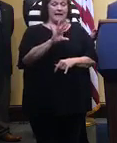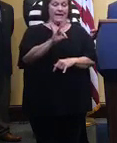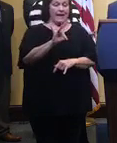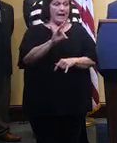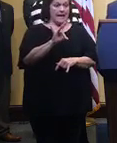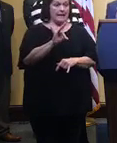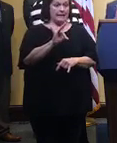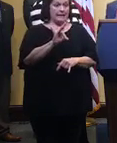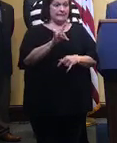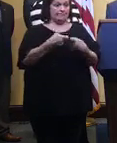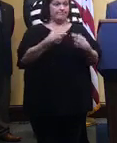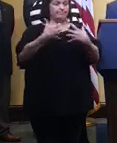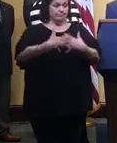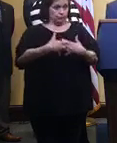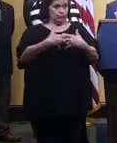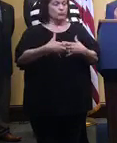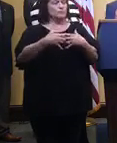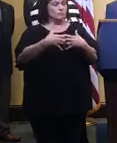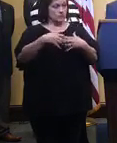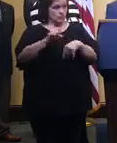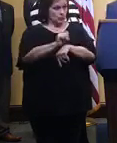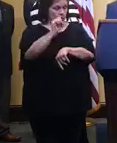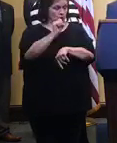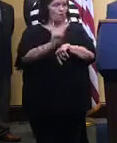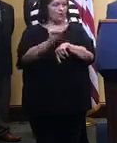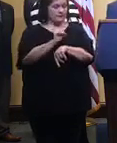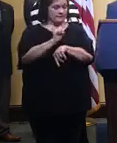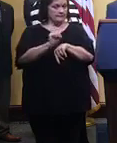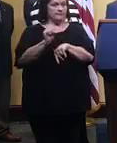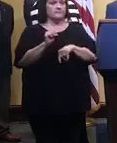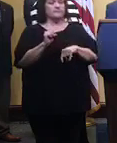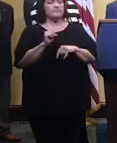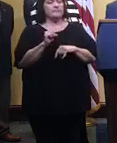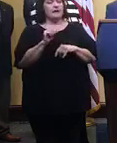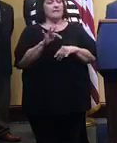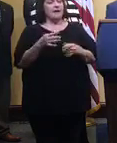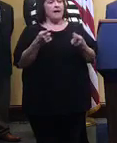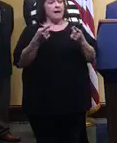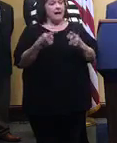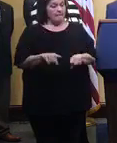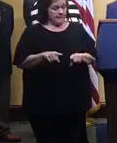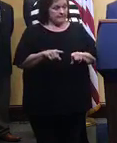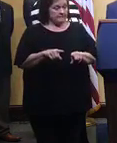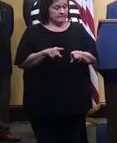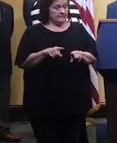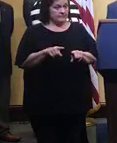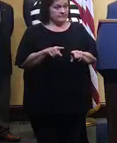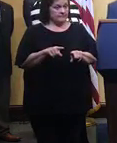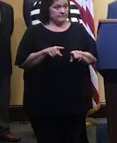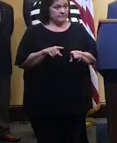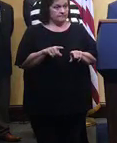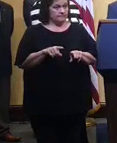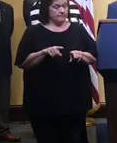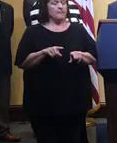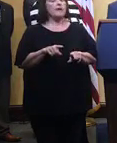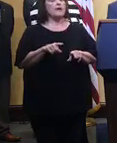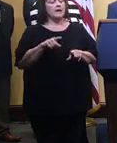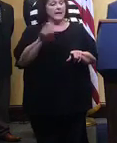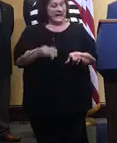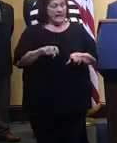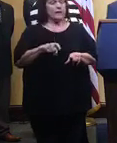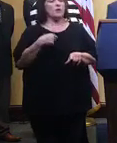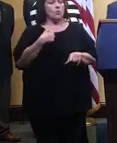are available. They're working. So during an event, any of them could be turned on